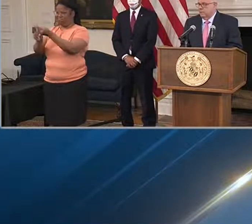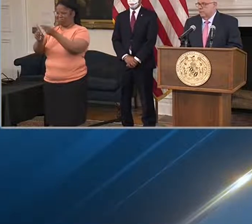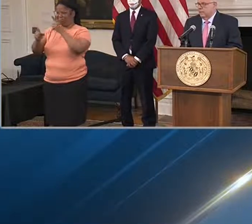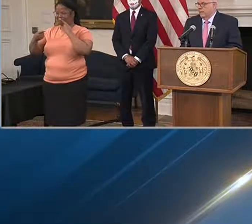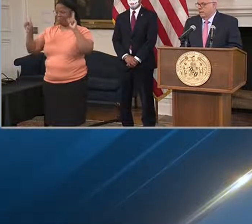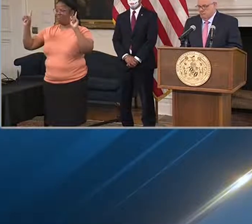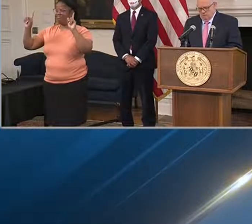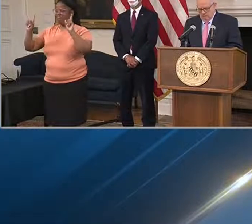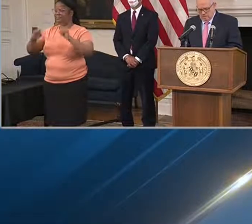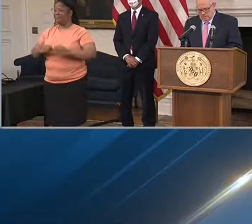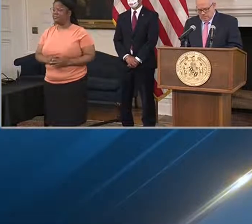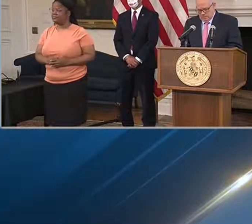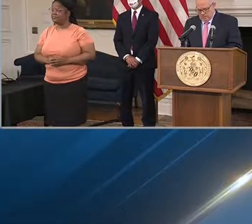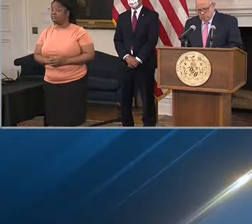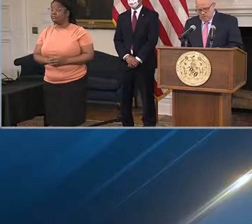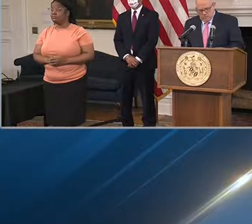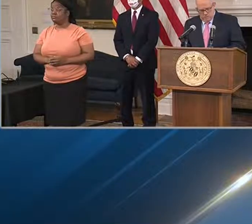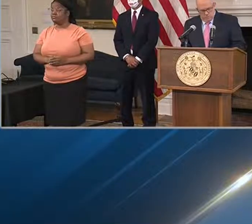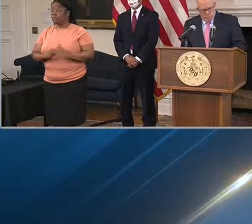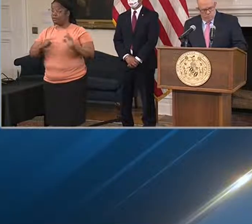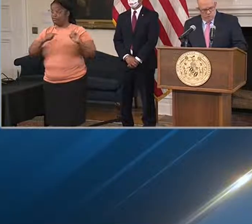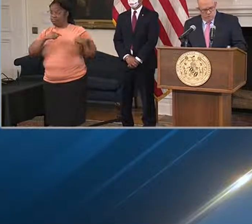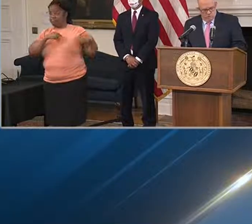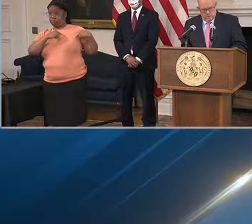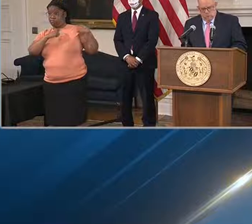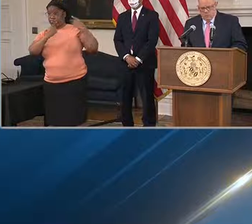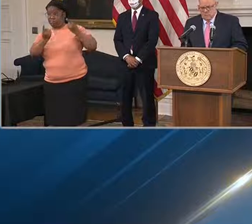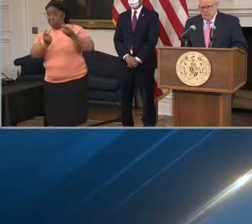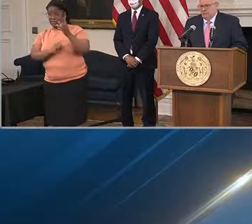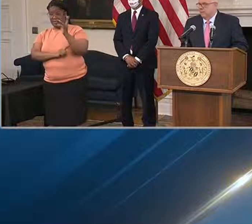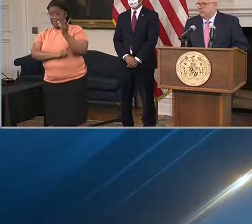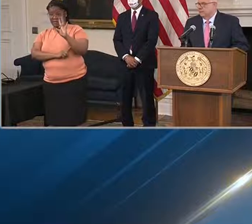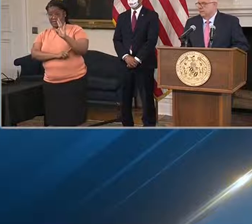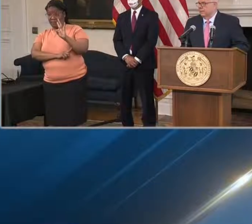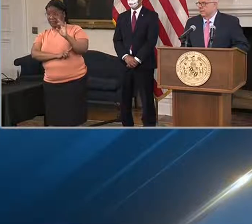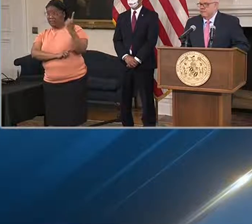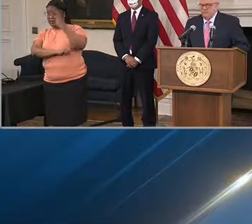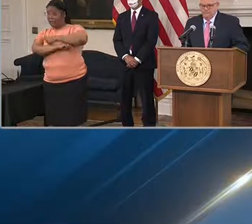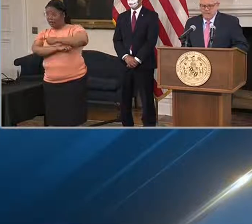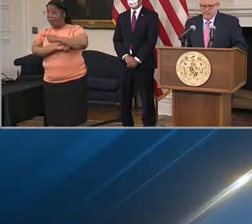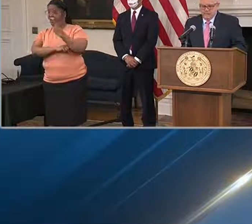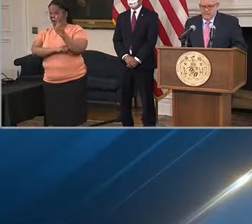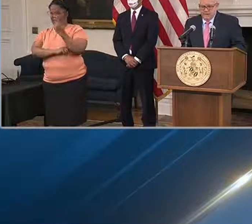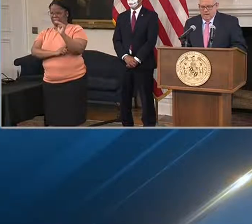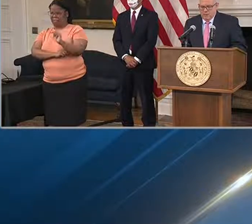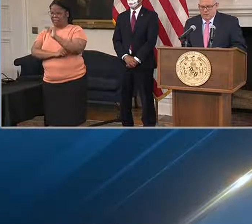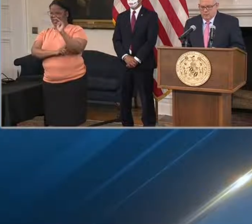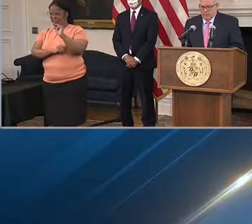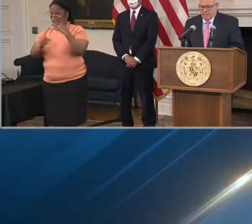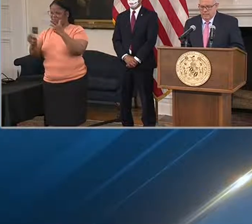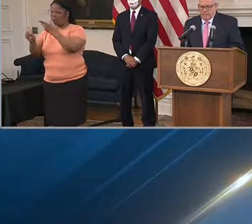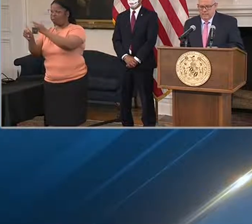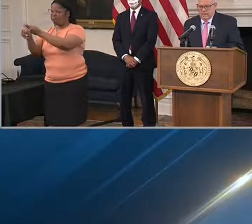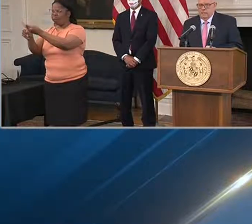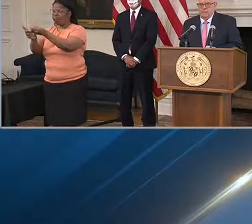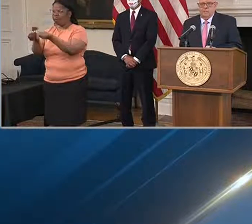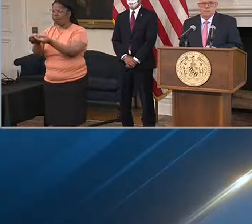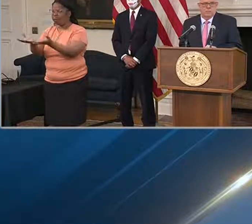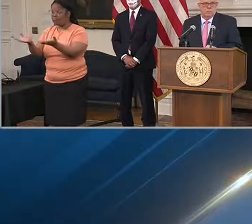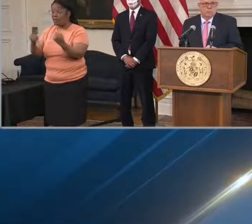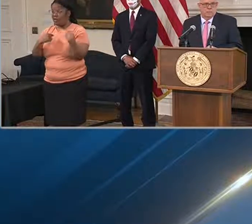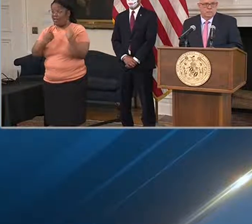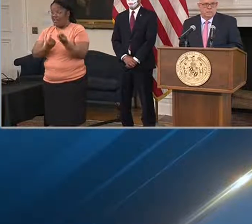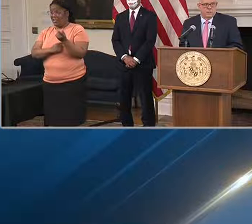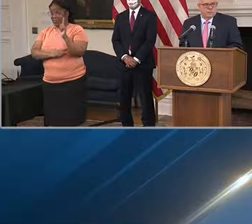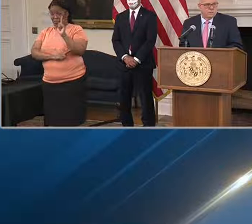in 67 days, then reached 2 million 27 days later, and now in just 19